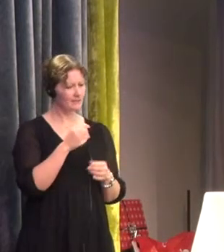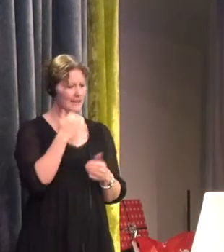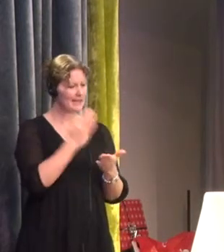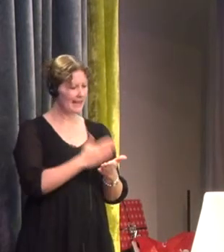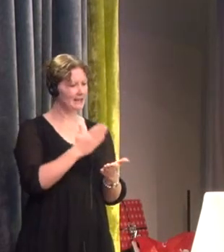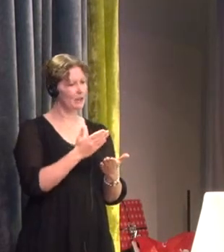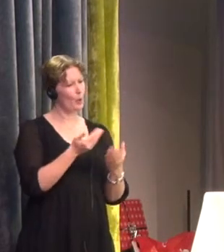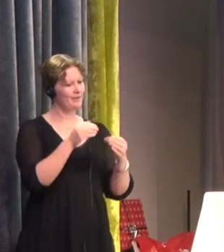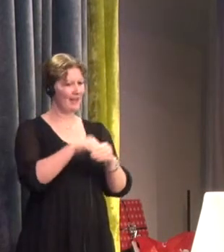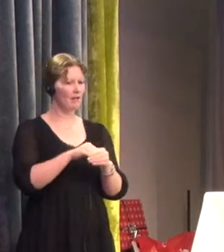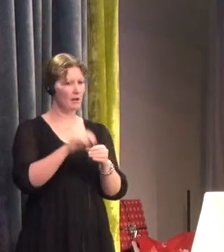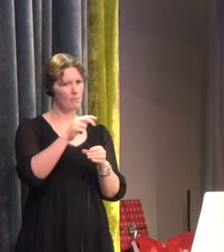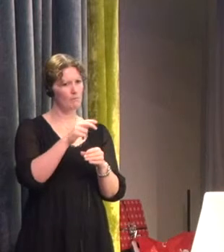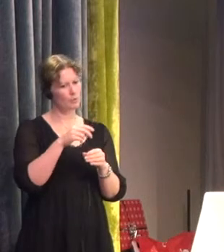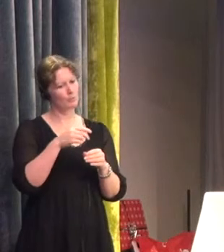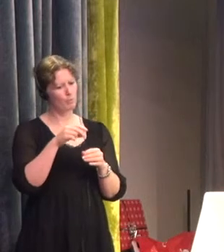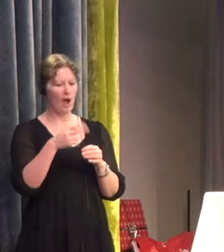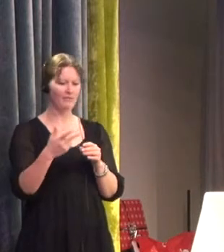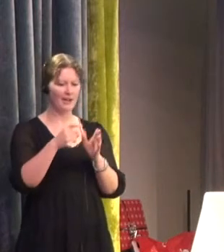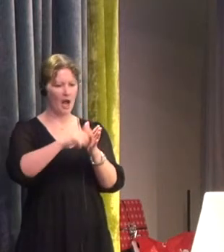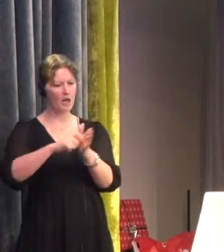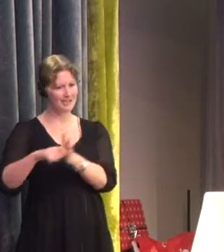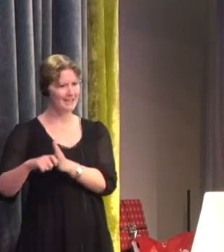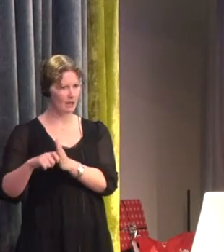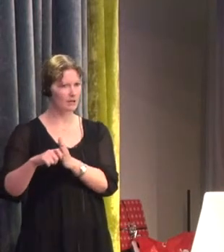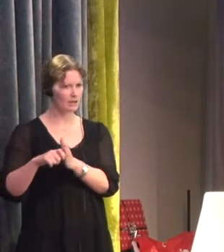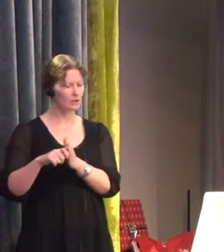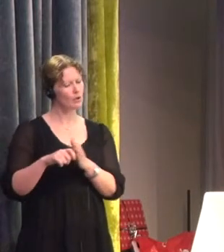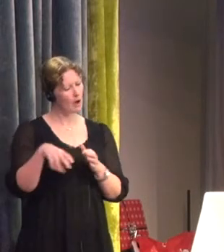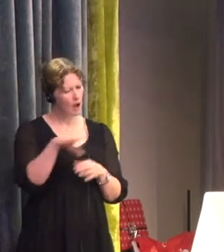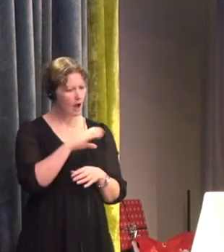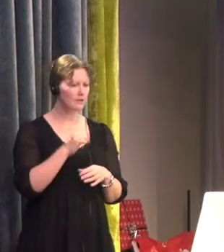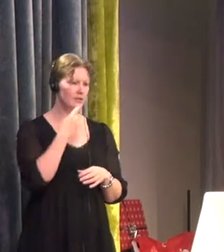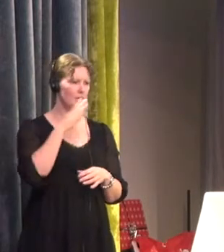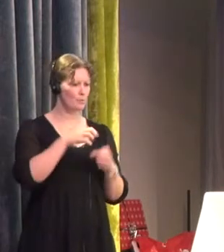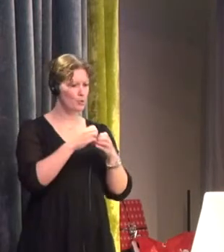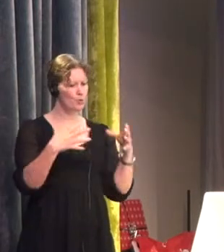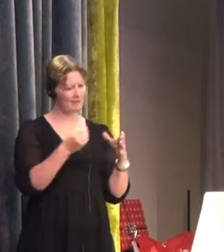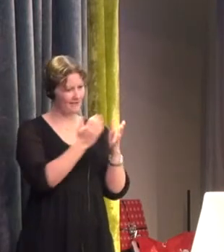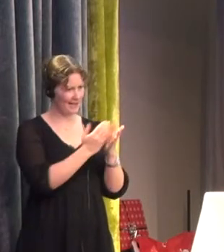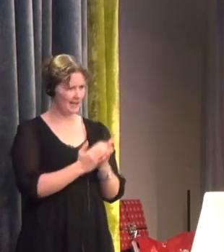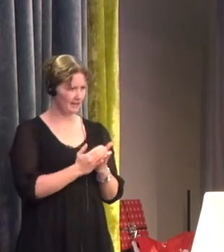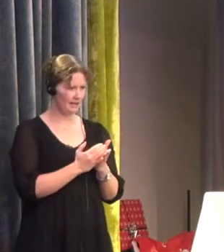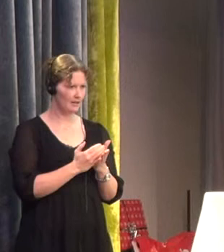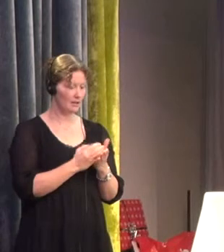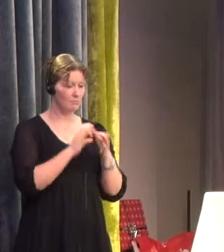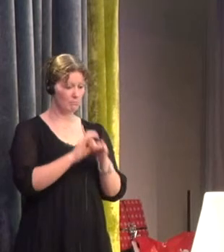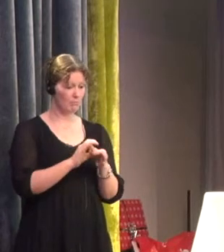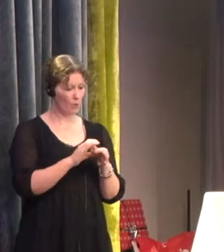international cooperation. And so again, we come back to develop this. As far as reporting or enforcing the